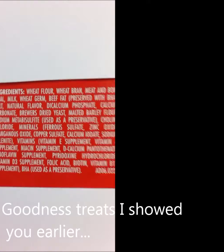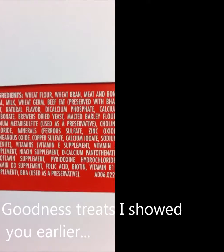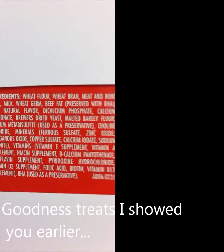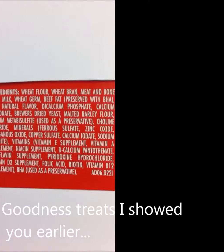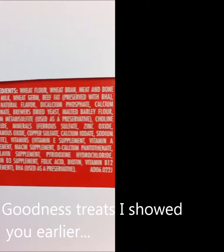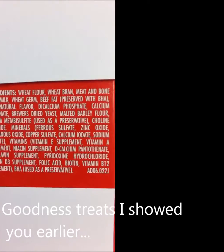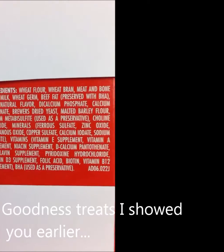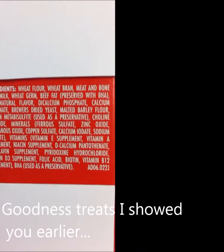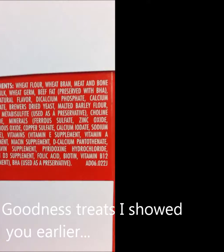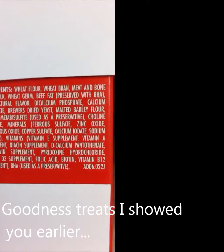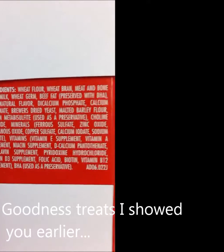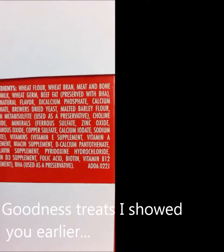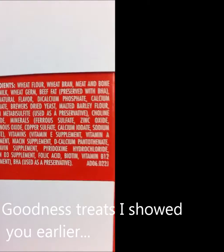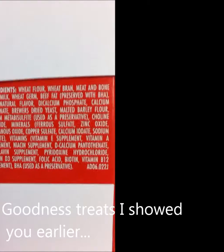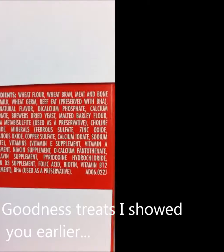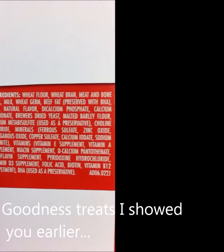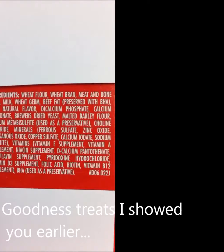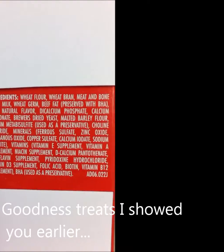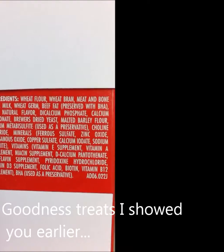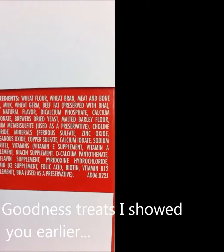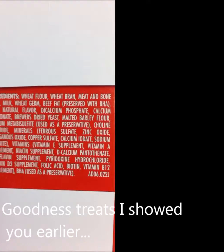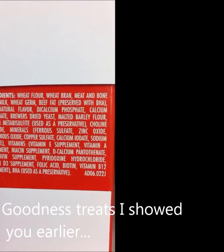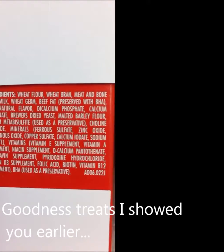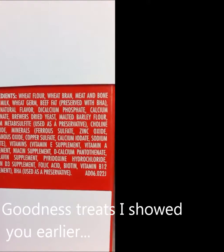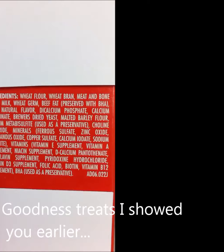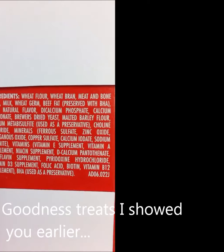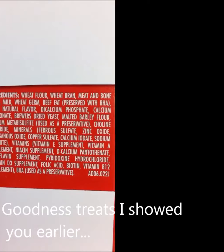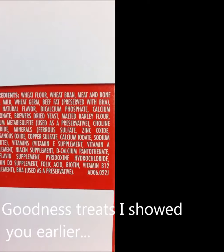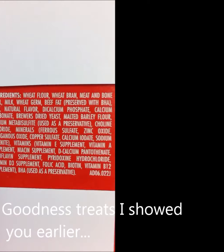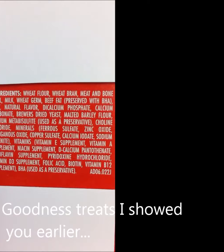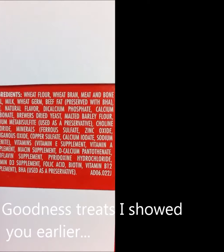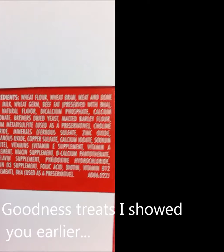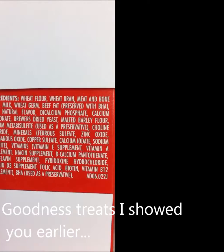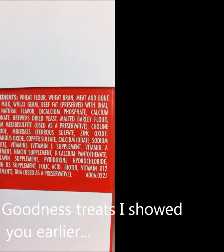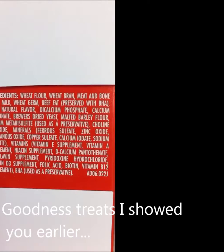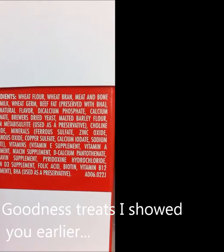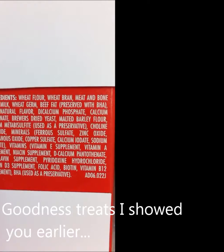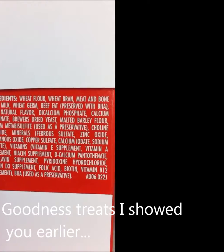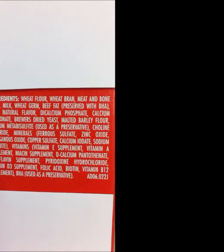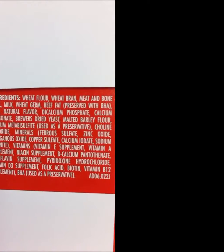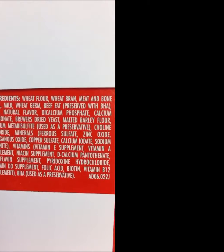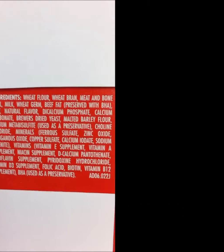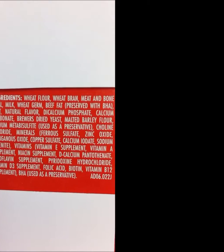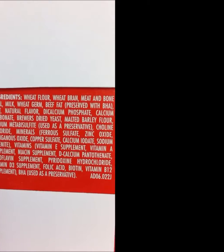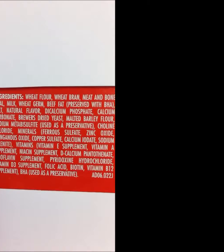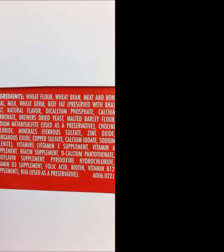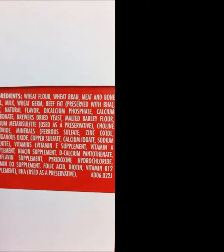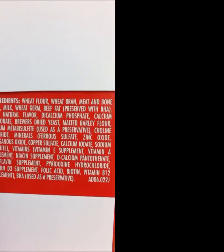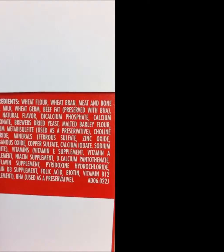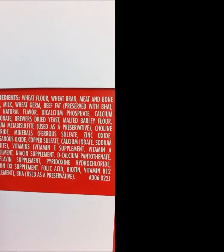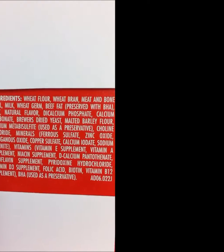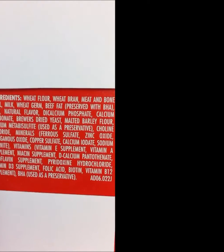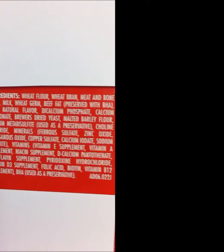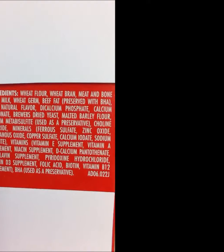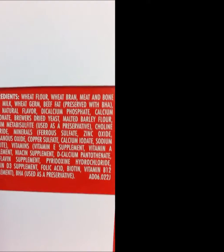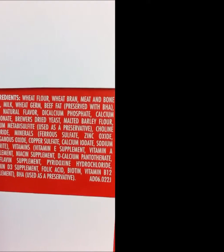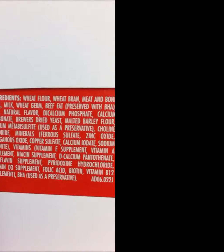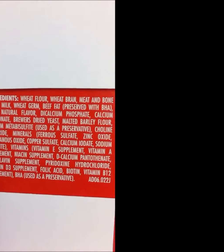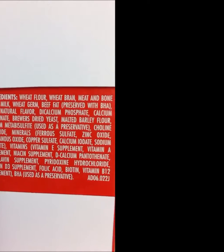As you can see, they have wheat flour, wheat, brown, meat and bone meal, milk, wheat